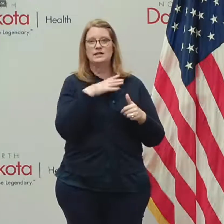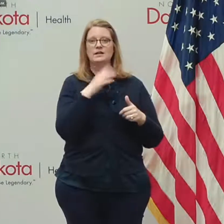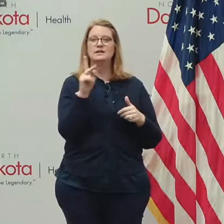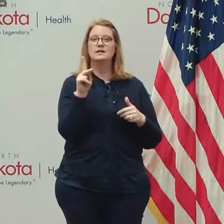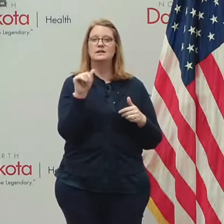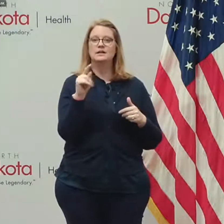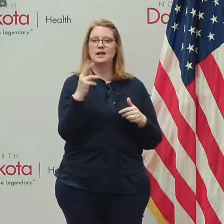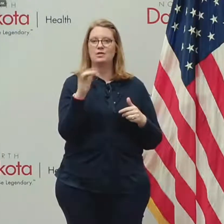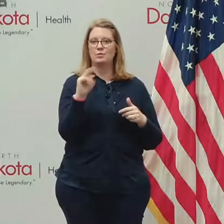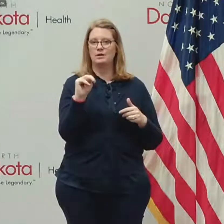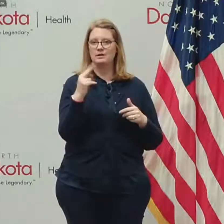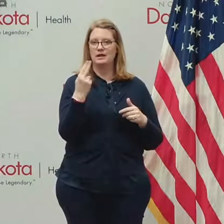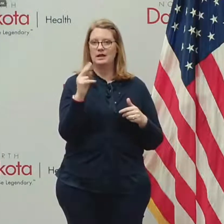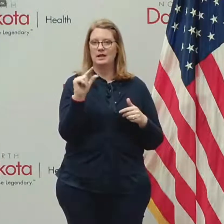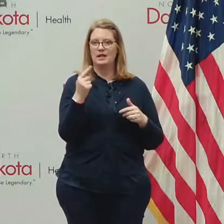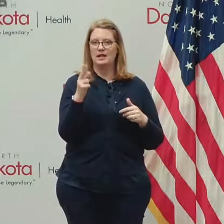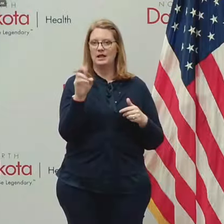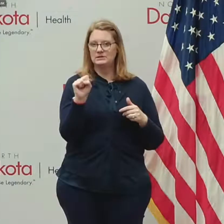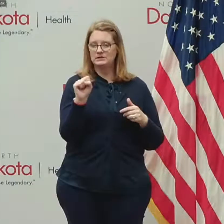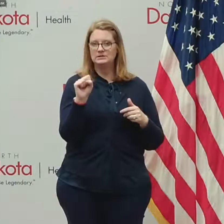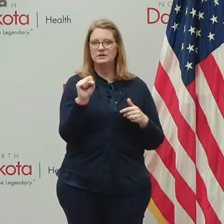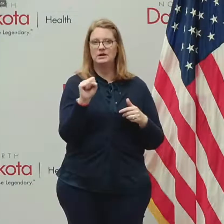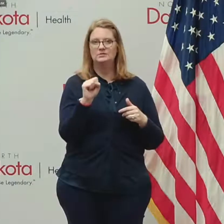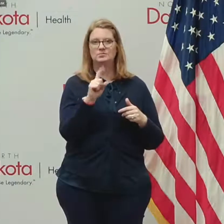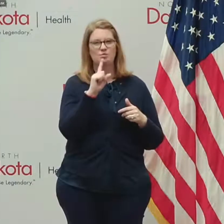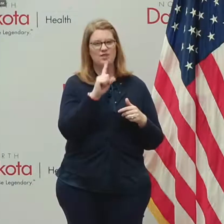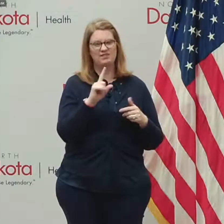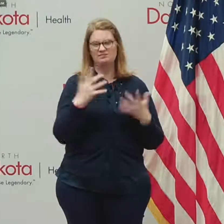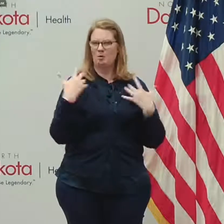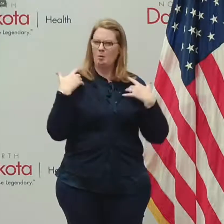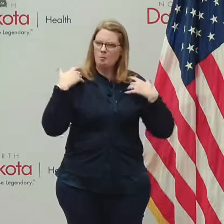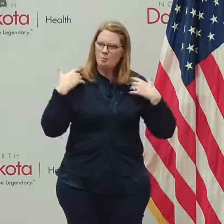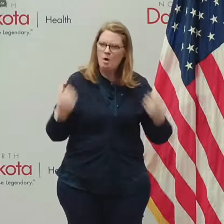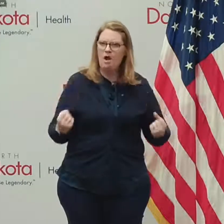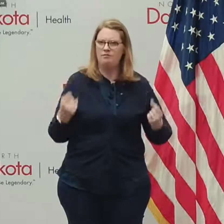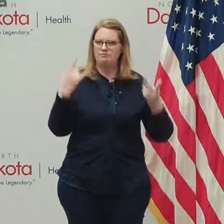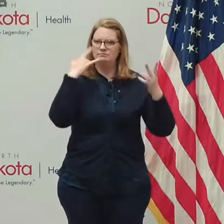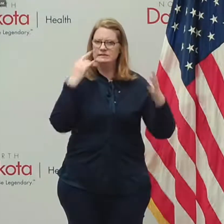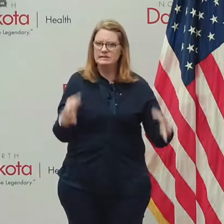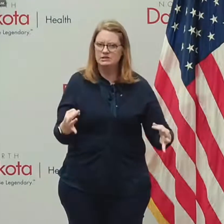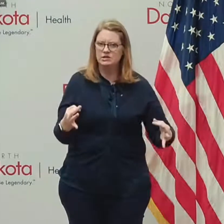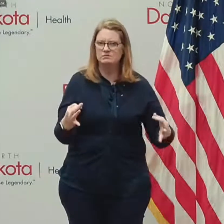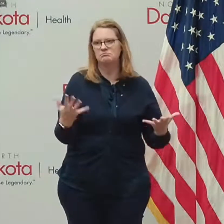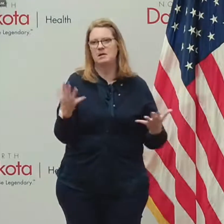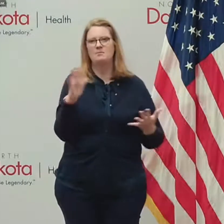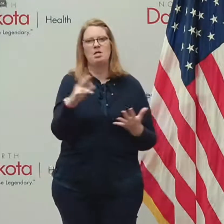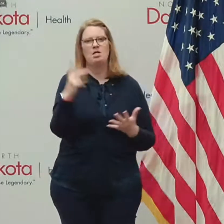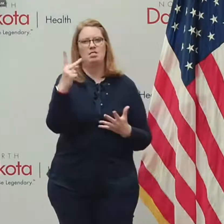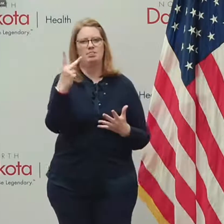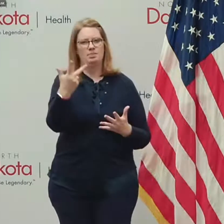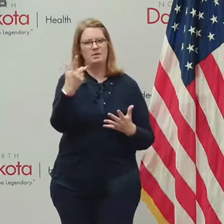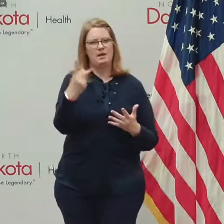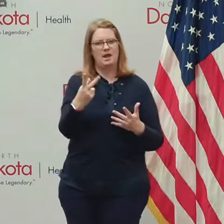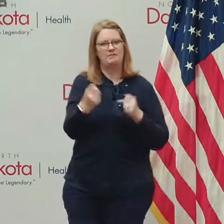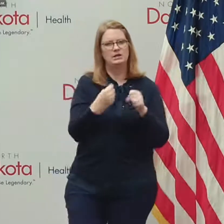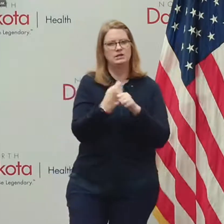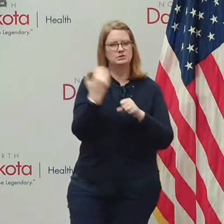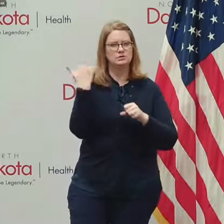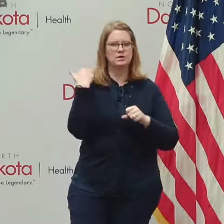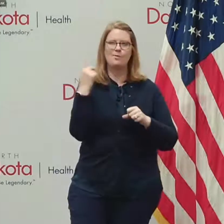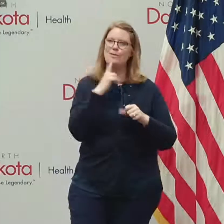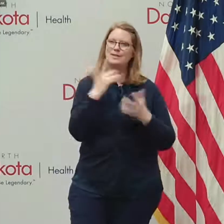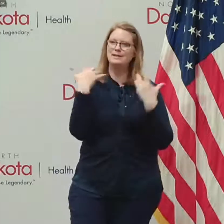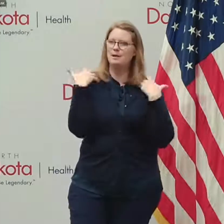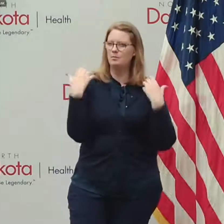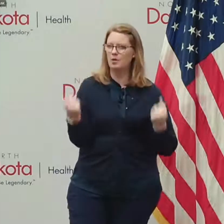Helges. Her courageous decision over 3.5 years ago to share